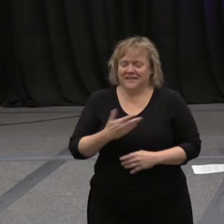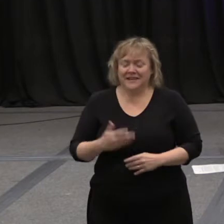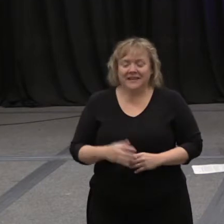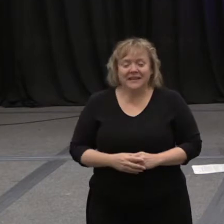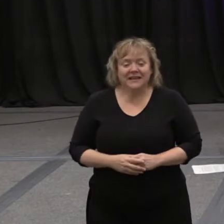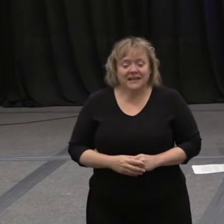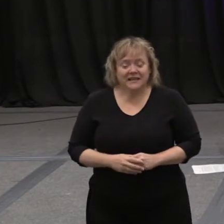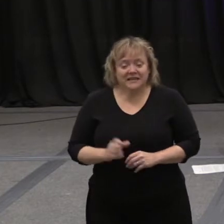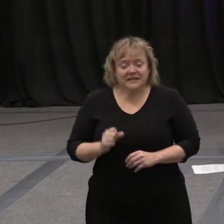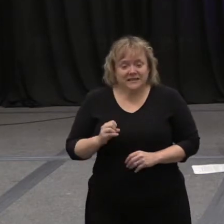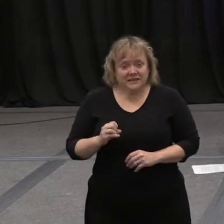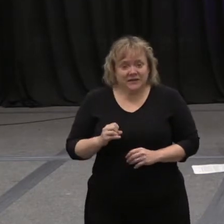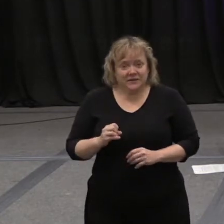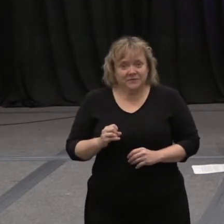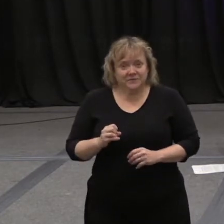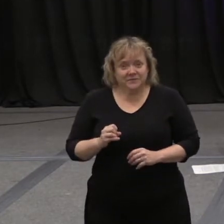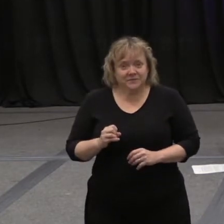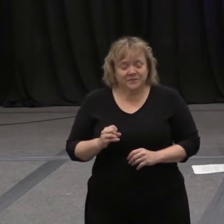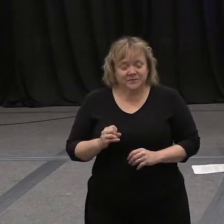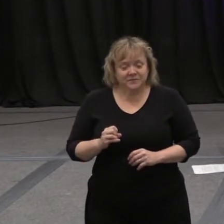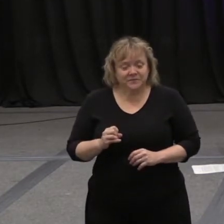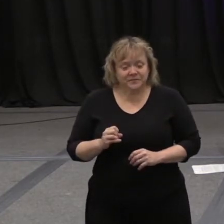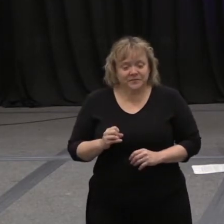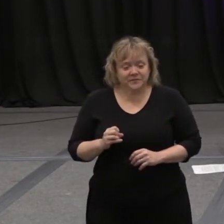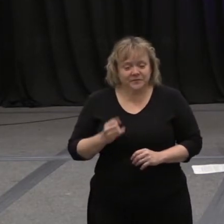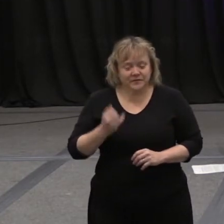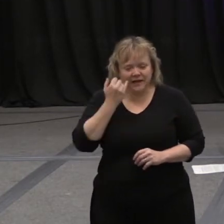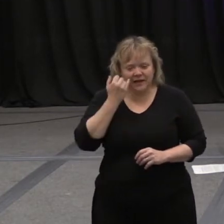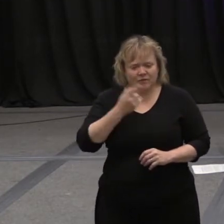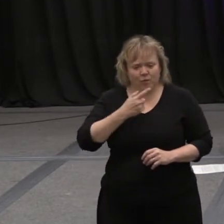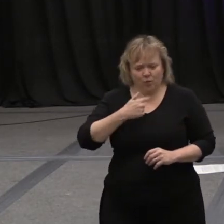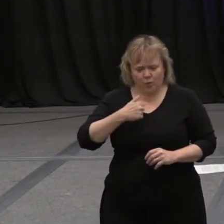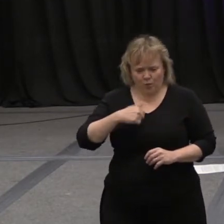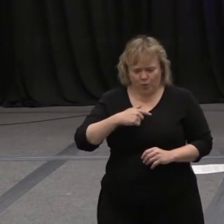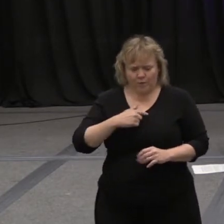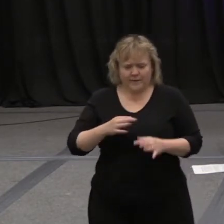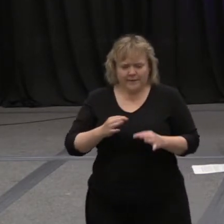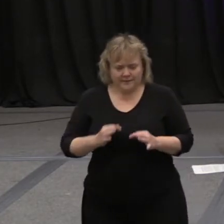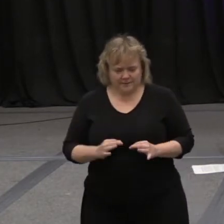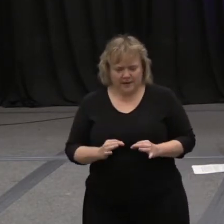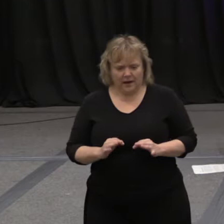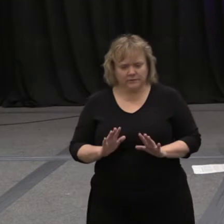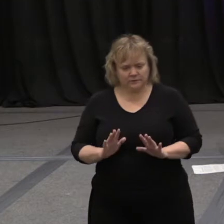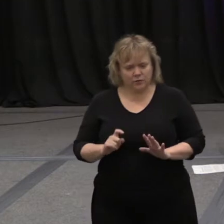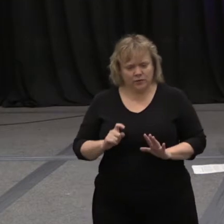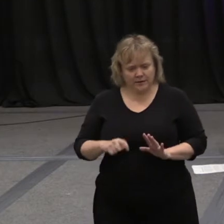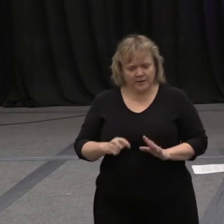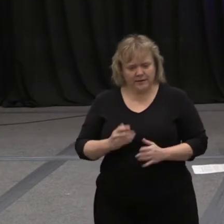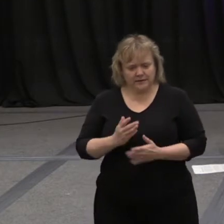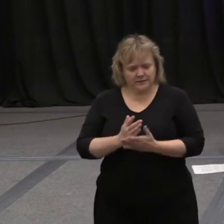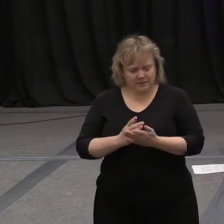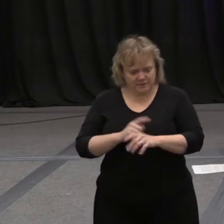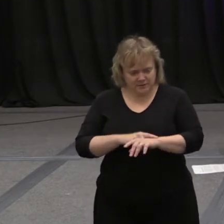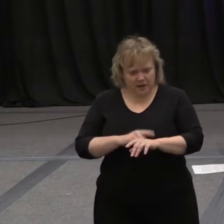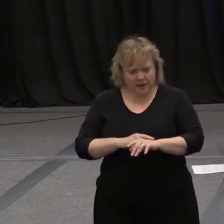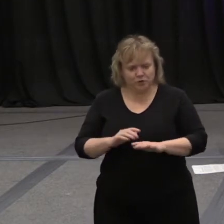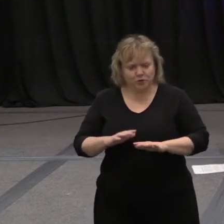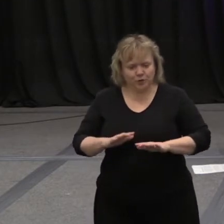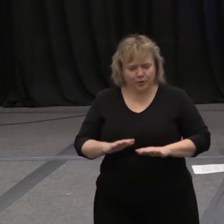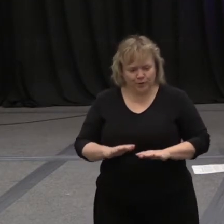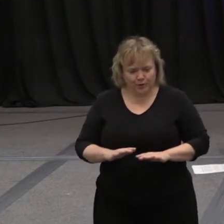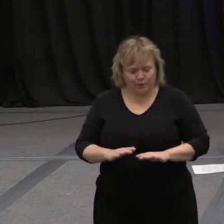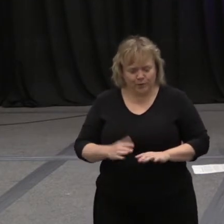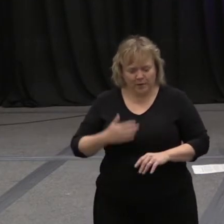going to if we're going to set aside some time, be with ourselves, be with our bodies, and think about what does this mean to me and what do